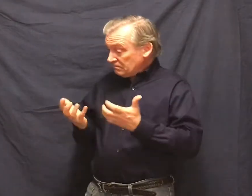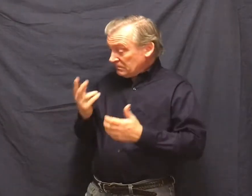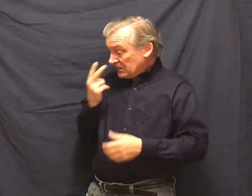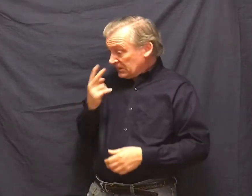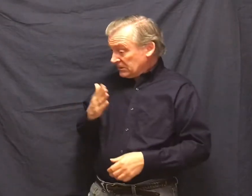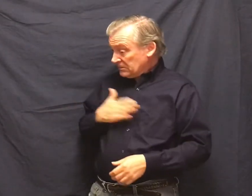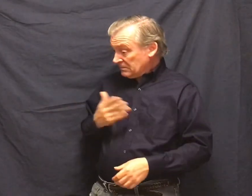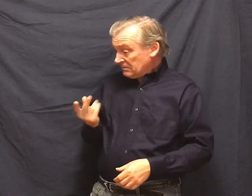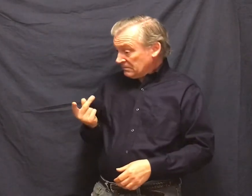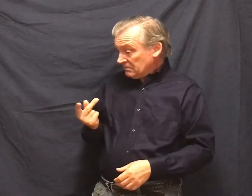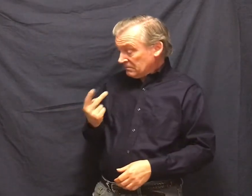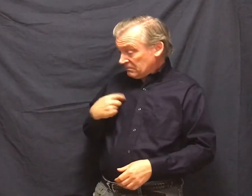explained.